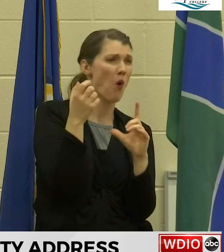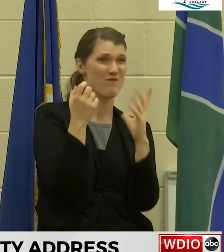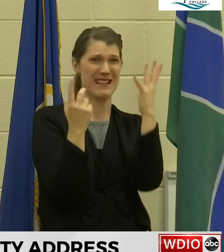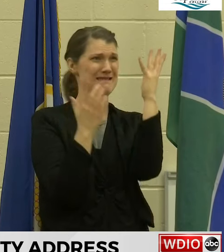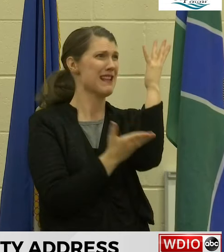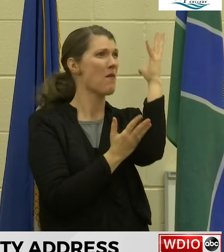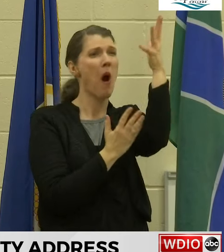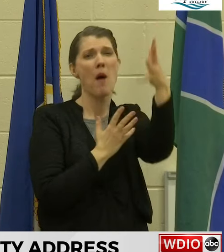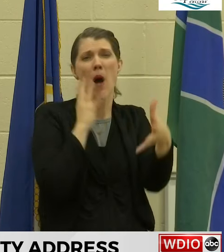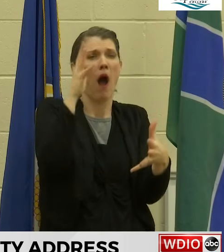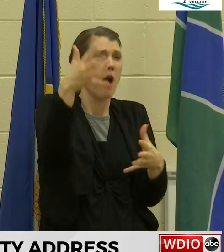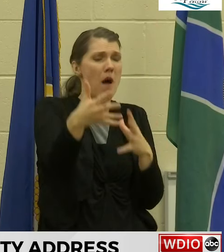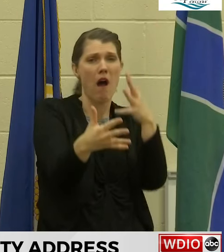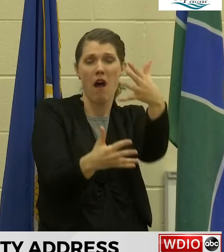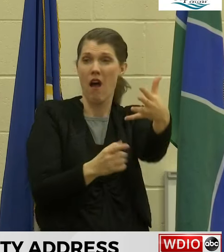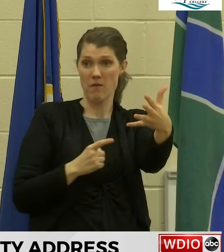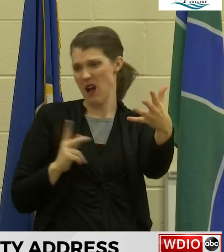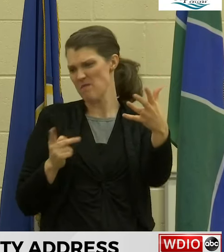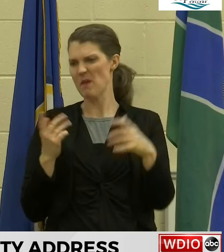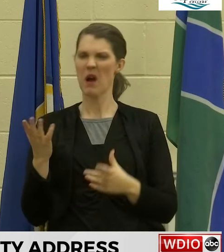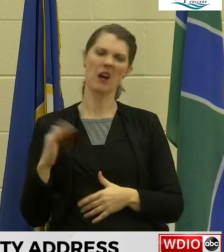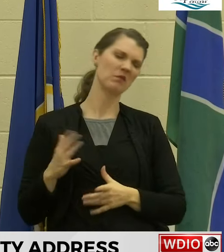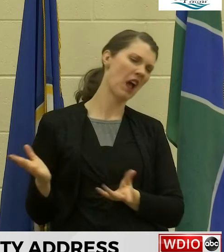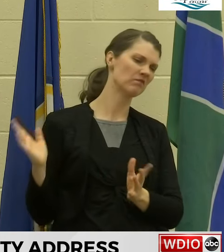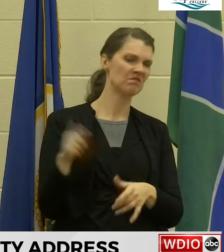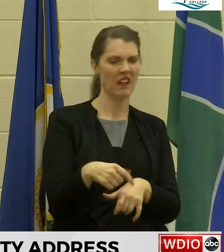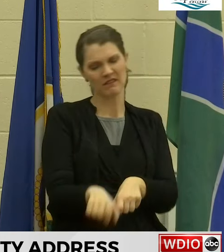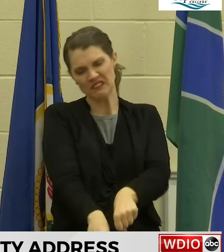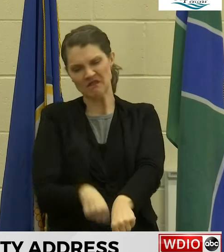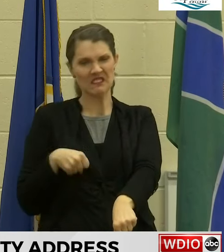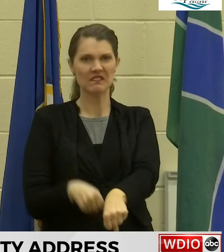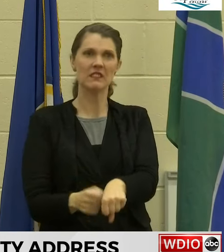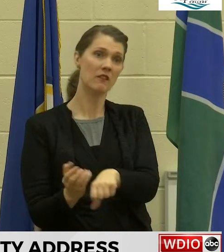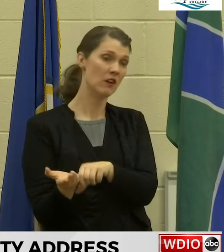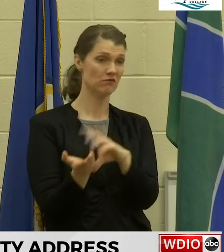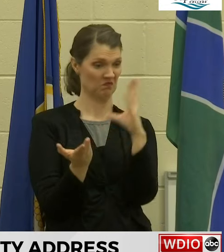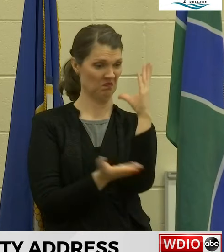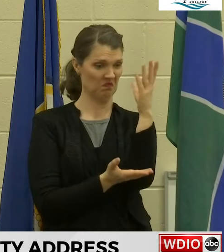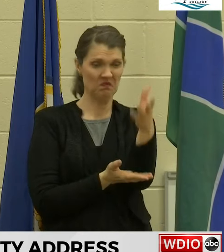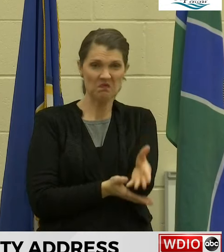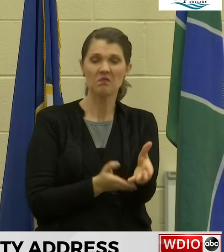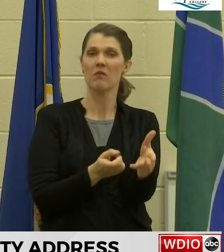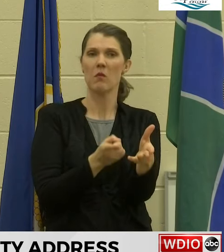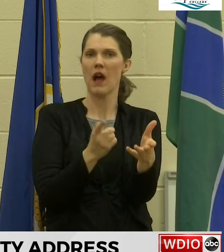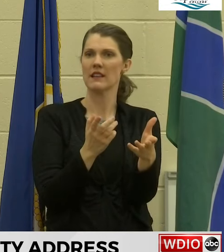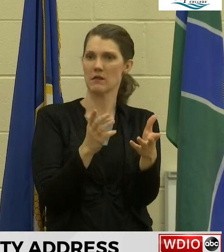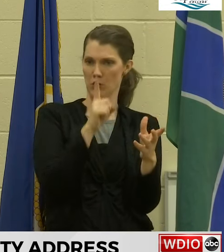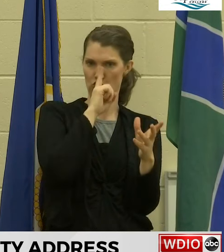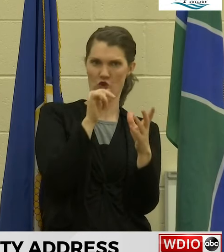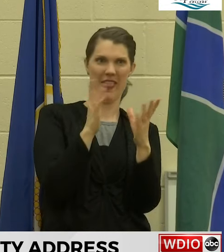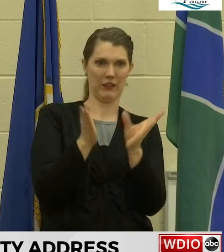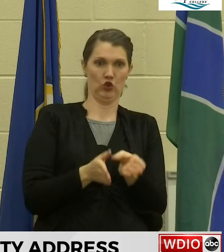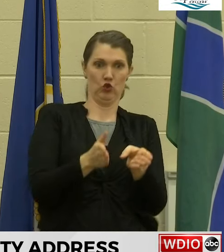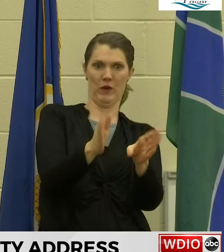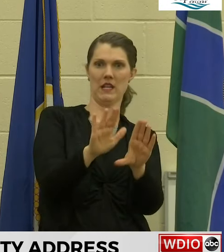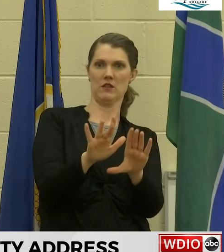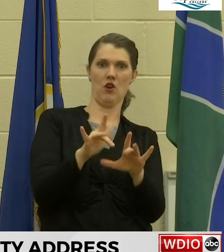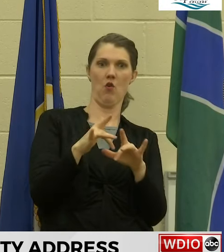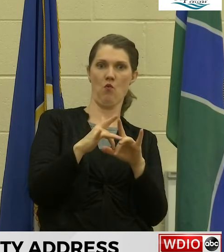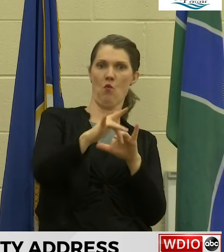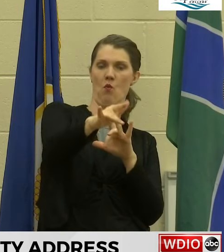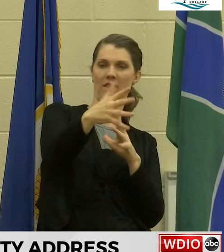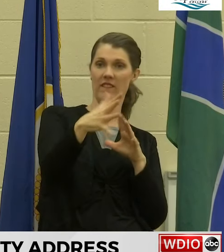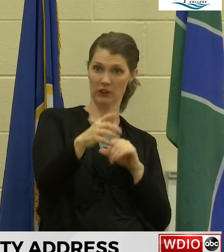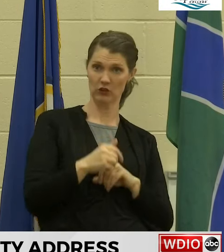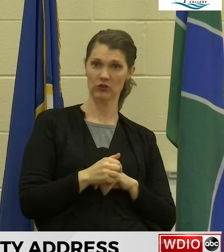trees, neighbors come out with their chainsaws and help clear yards and open up city streets.